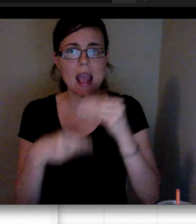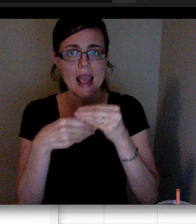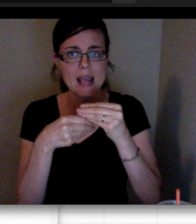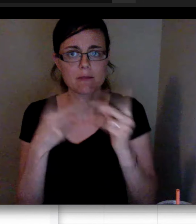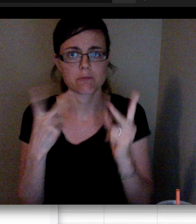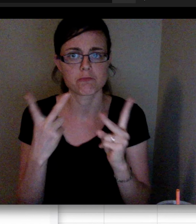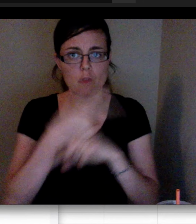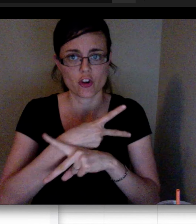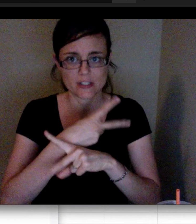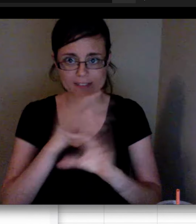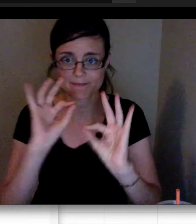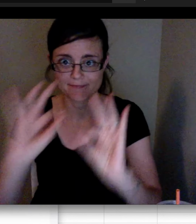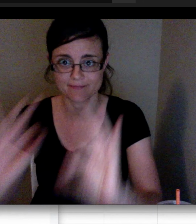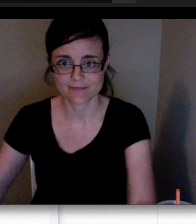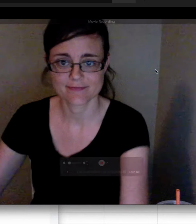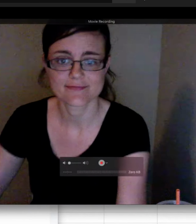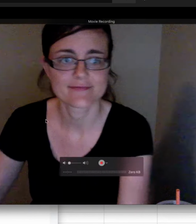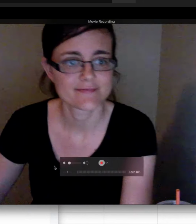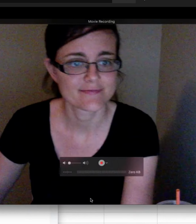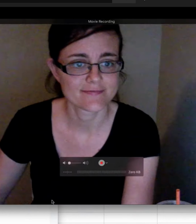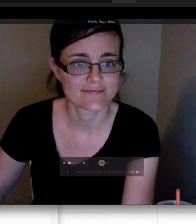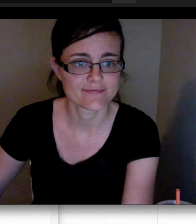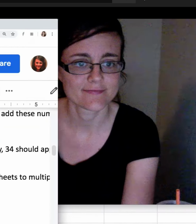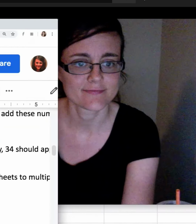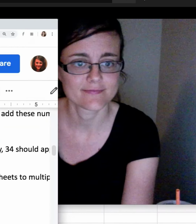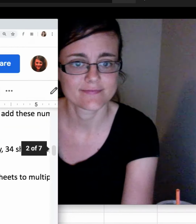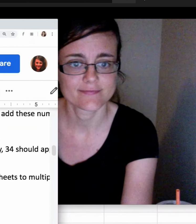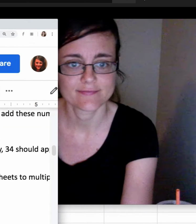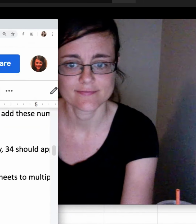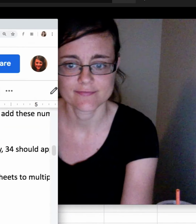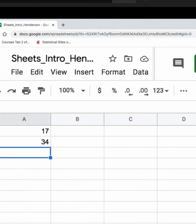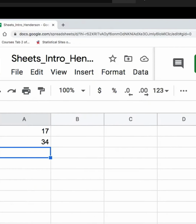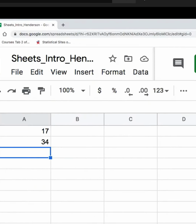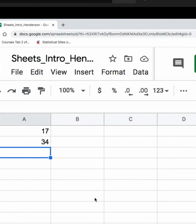star symbol, it'll produce an error message.